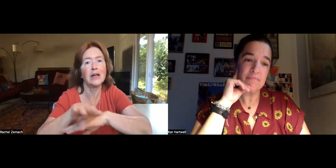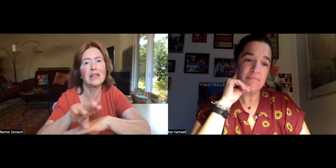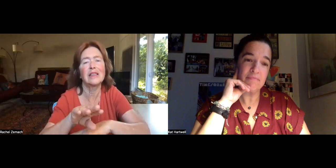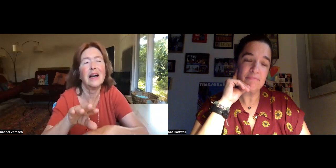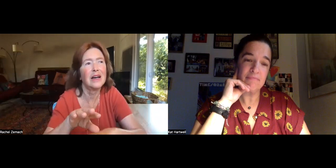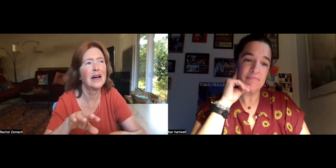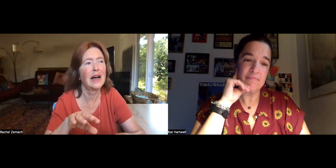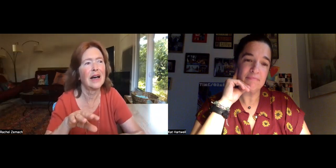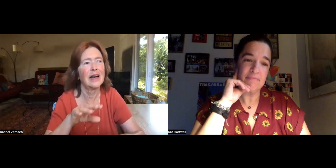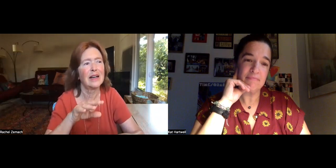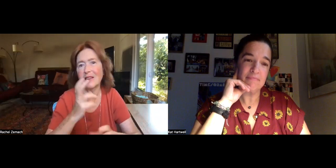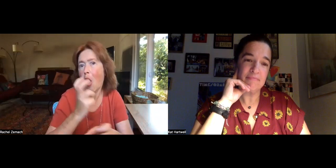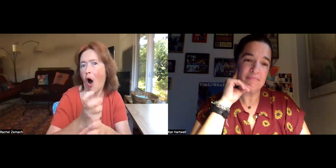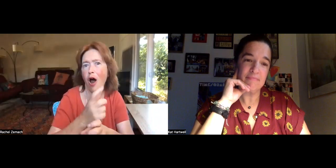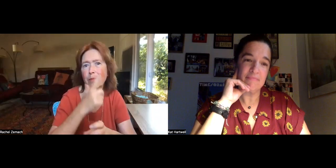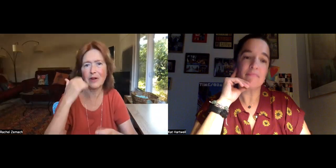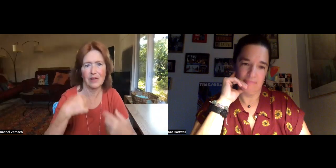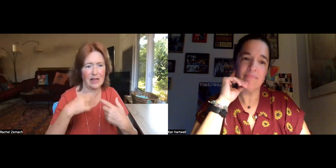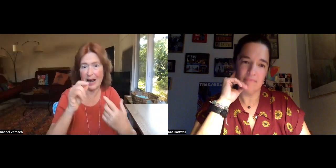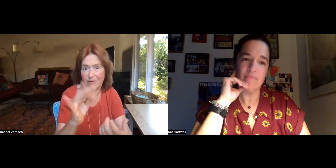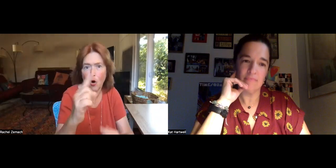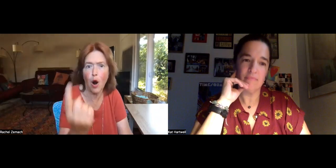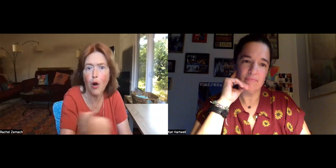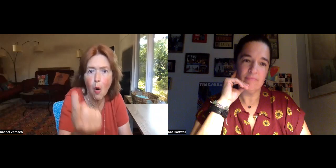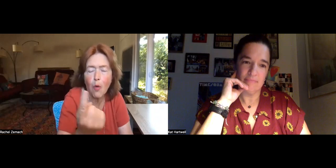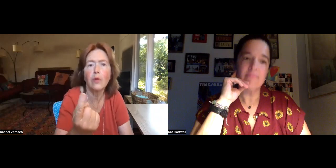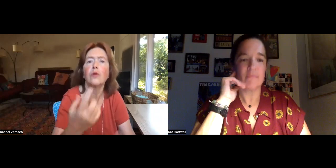advice, it's hard because if you're alone,